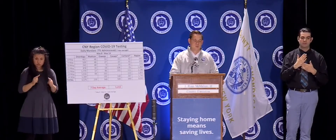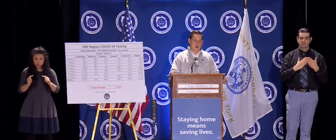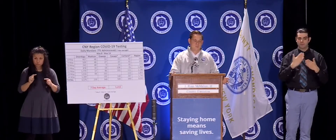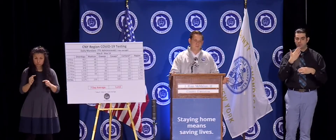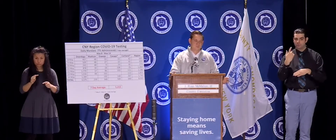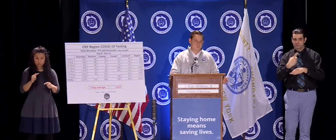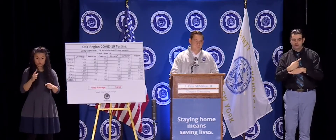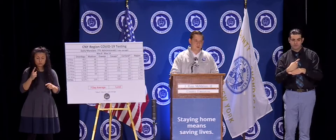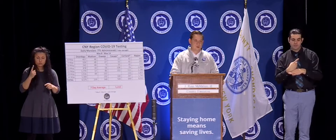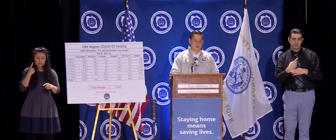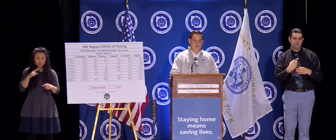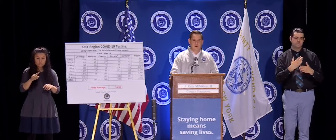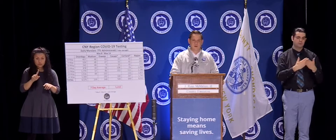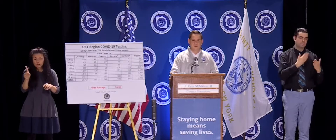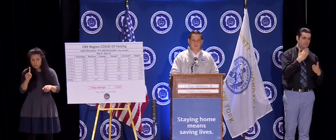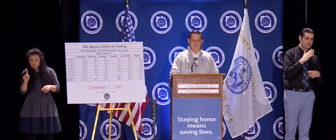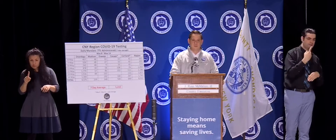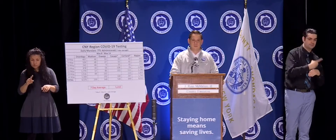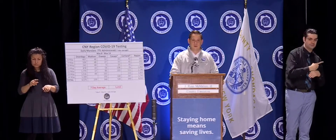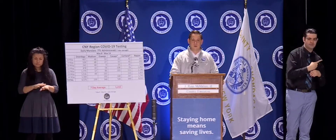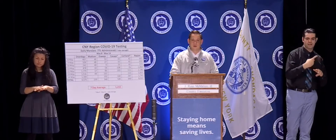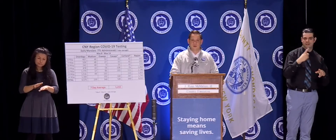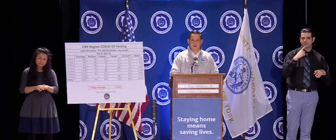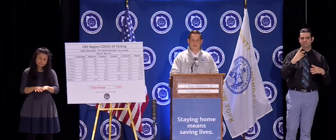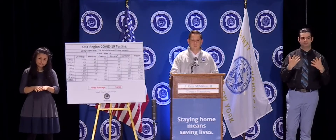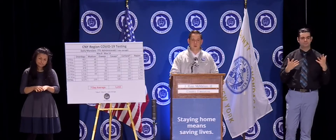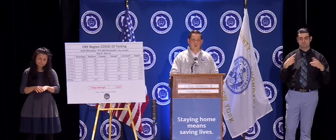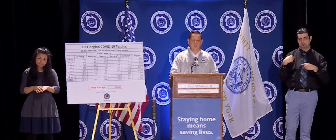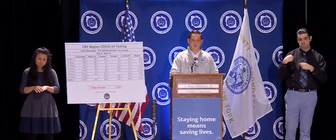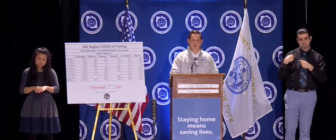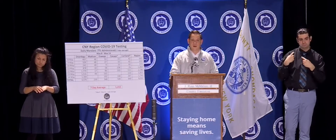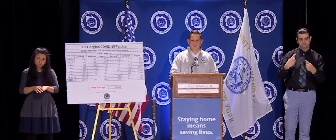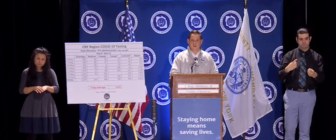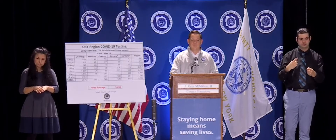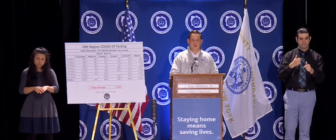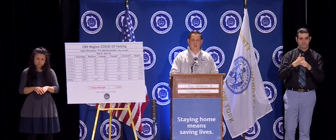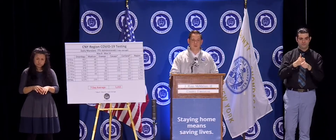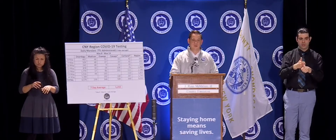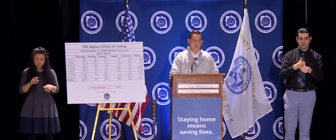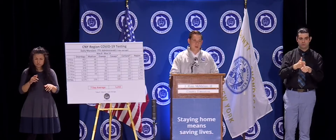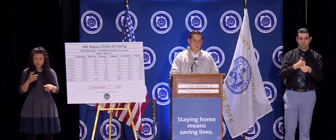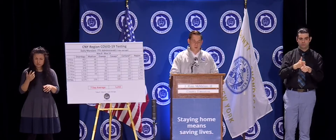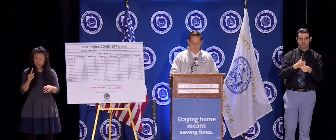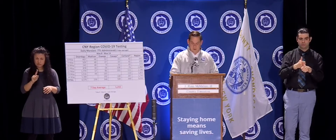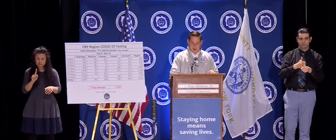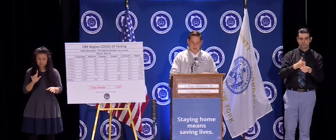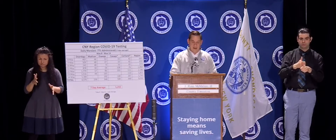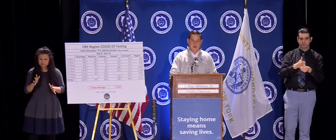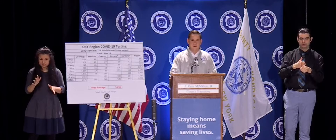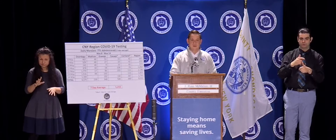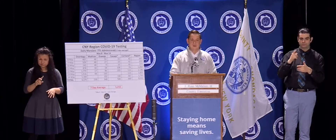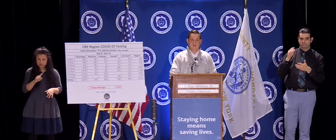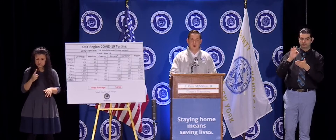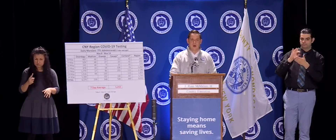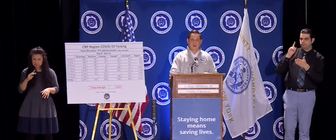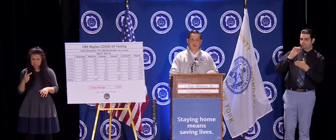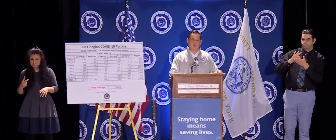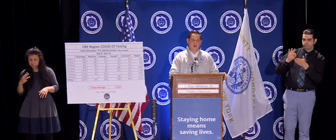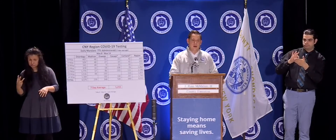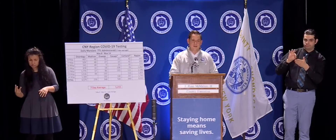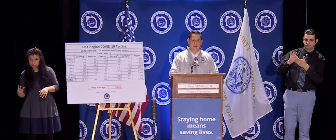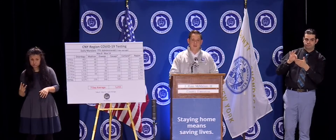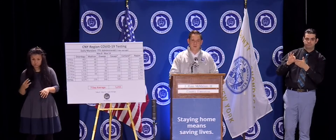for the most part, our scores, according to Unicast, has been horrible for the last 3 or 4 weeks. But our data is still